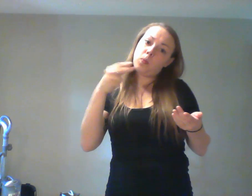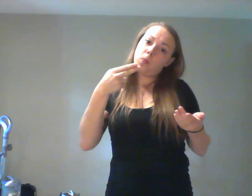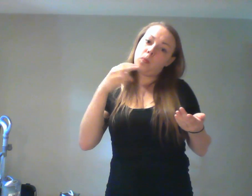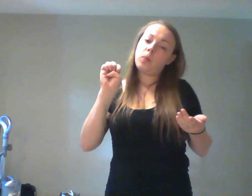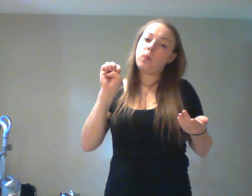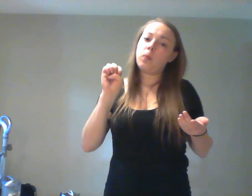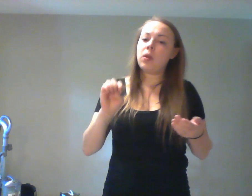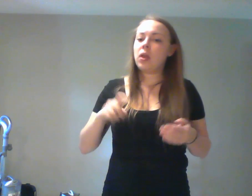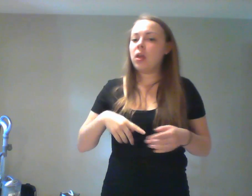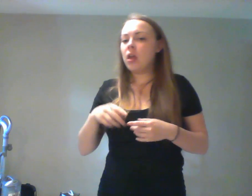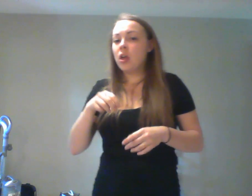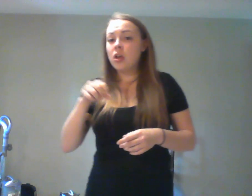we found were...